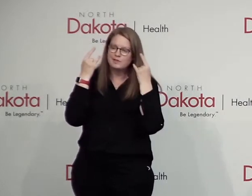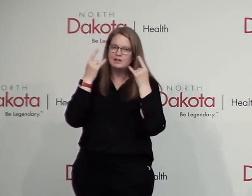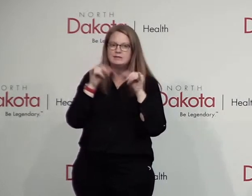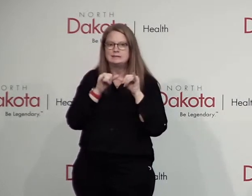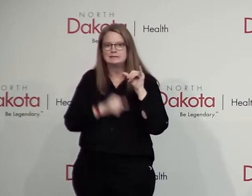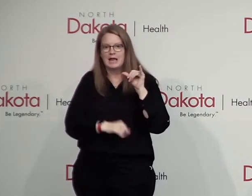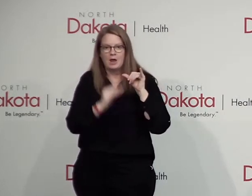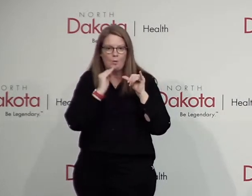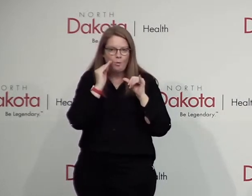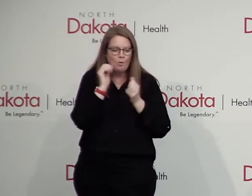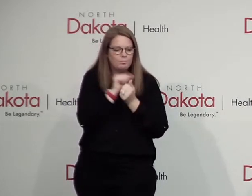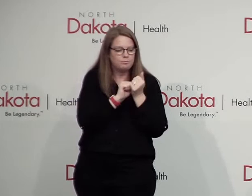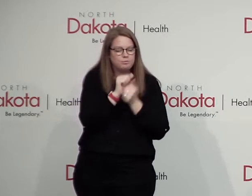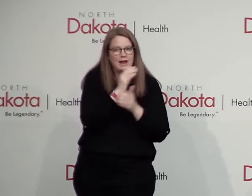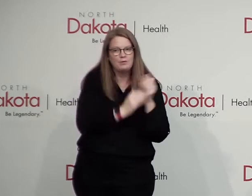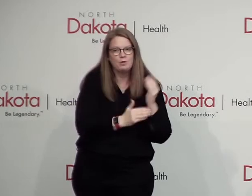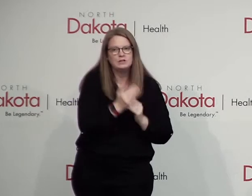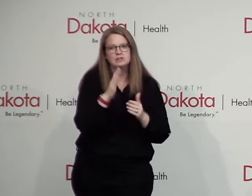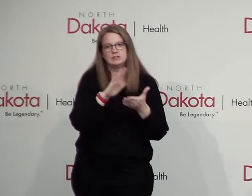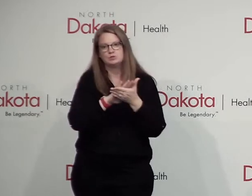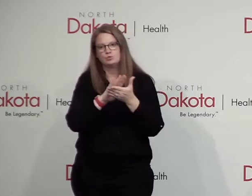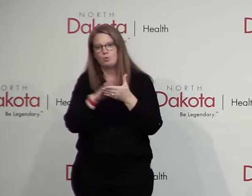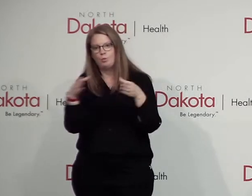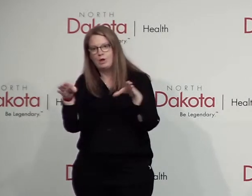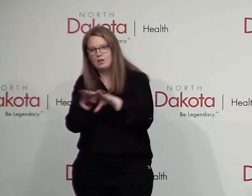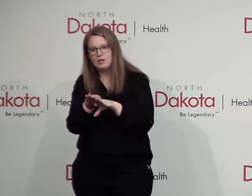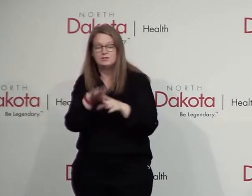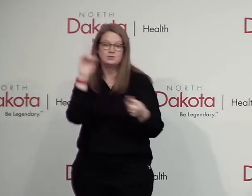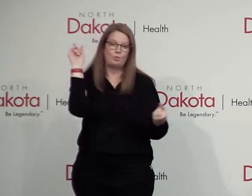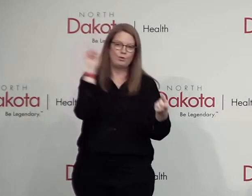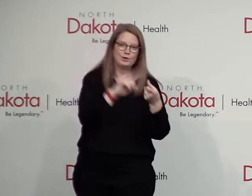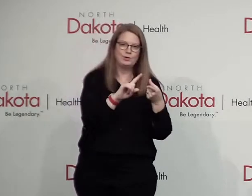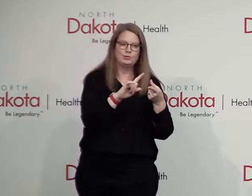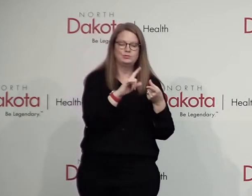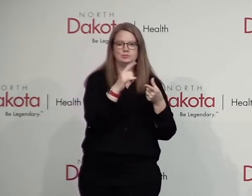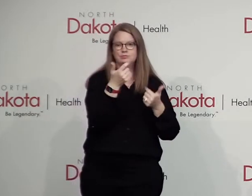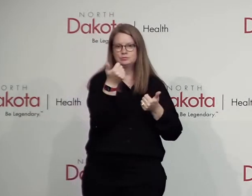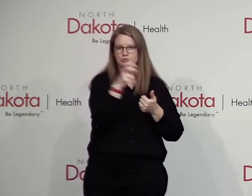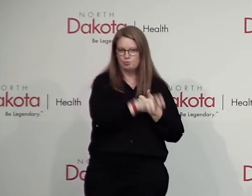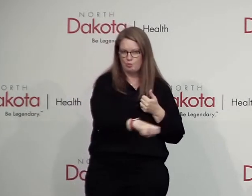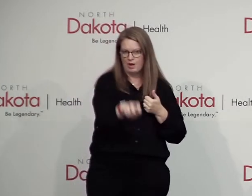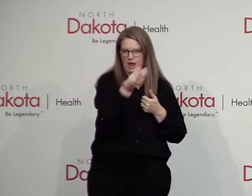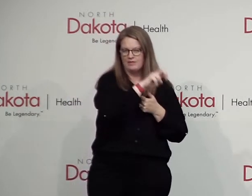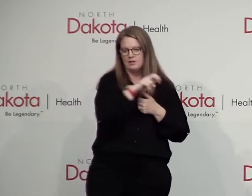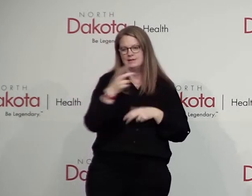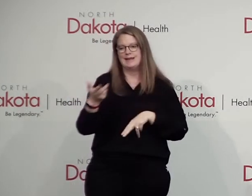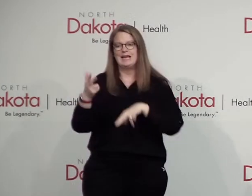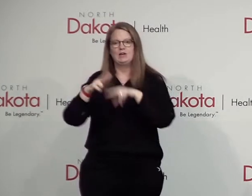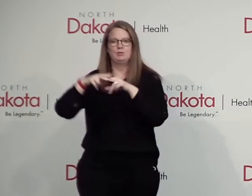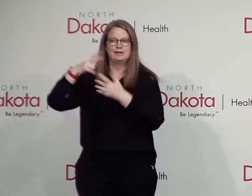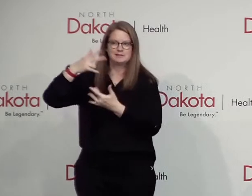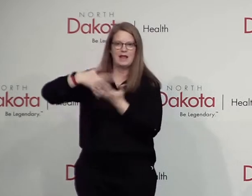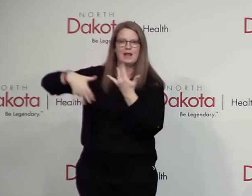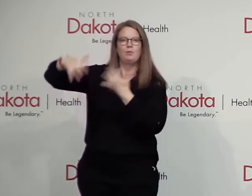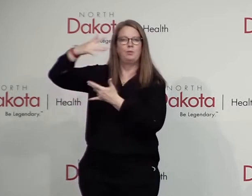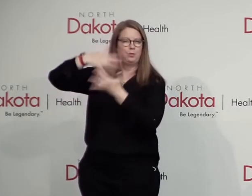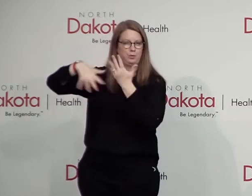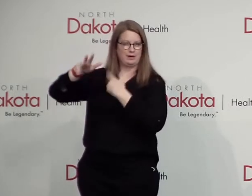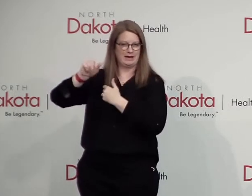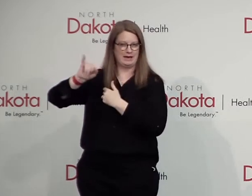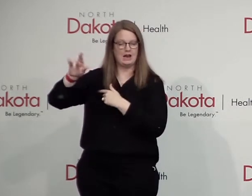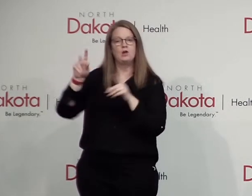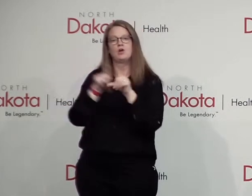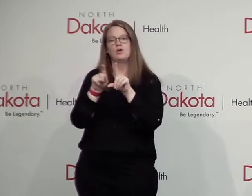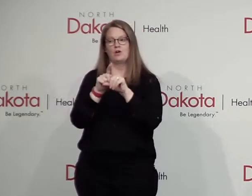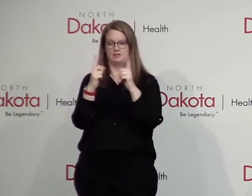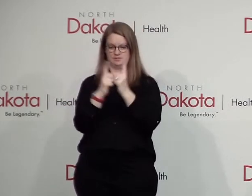staying home, hand washing, school closures, reduced travel, increased ventilation, and physical distancing.